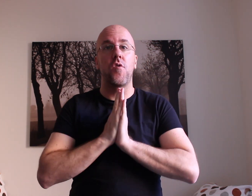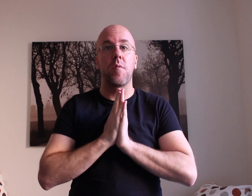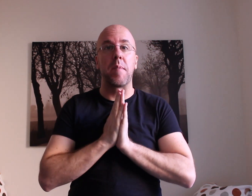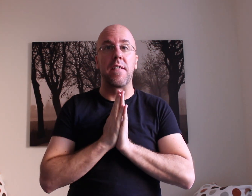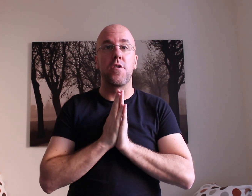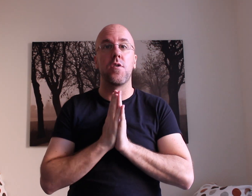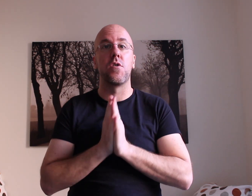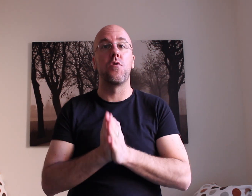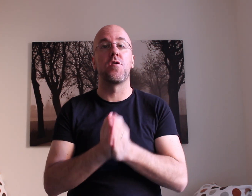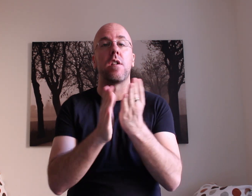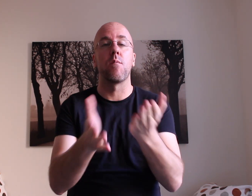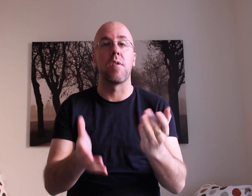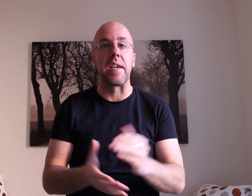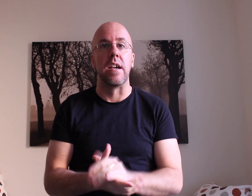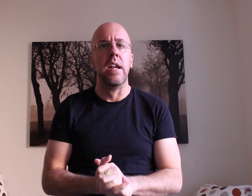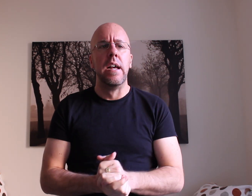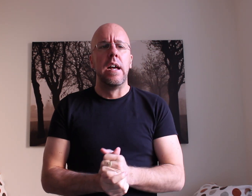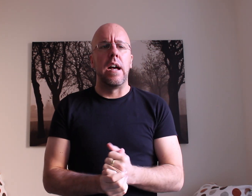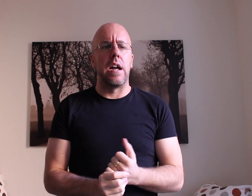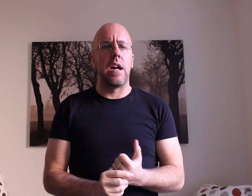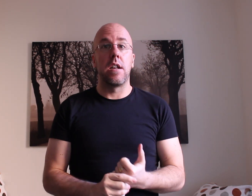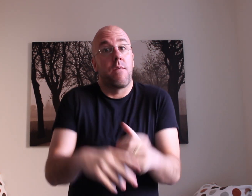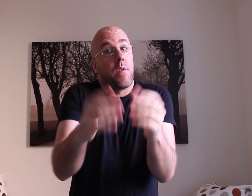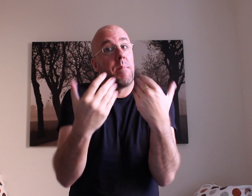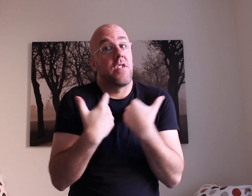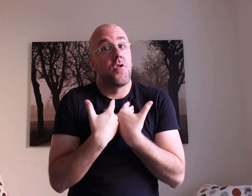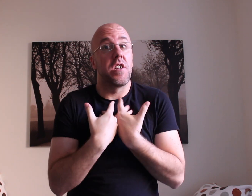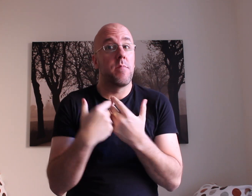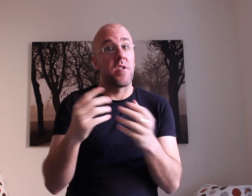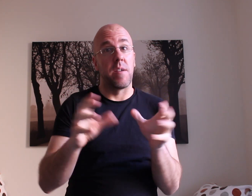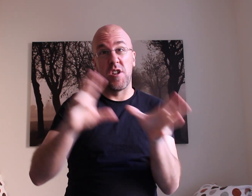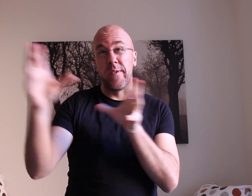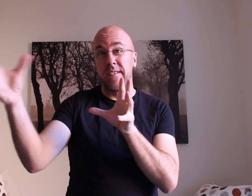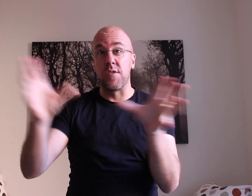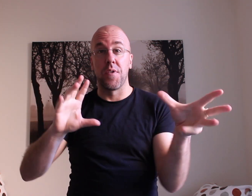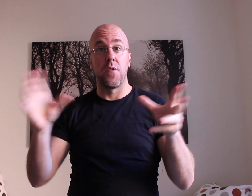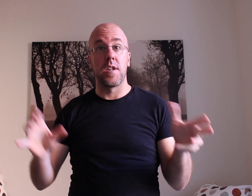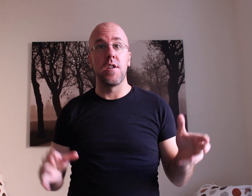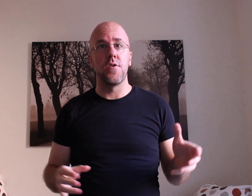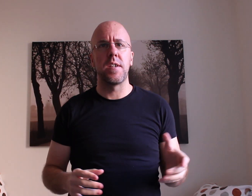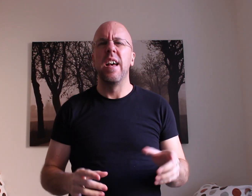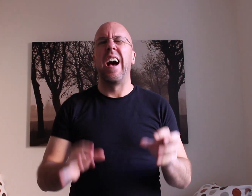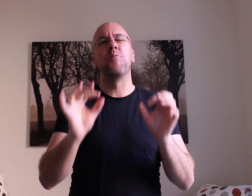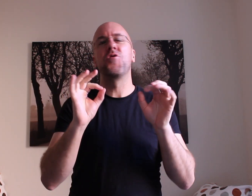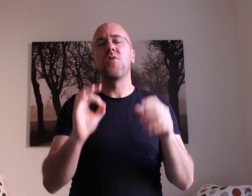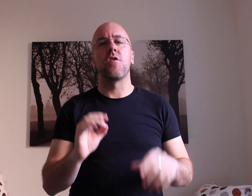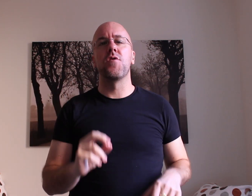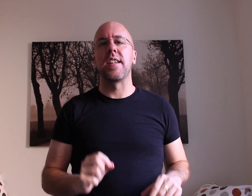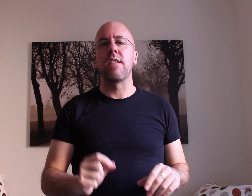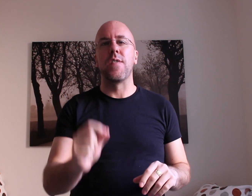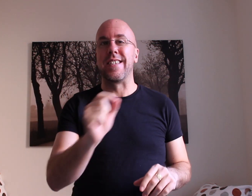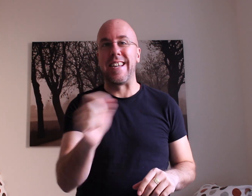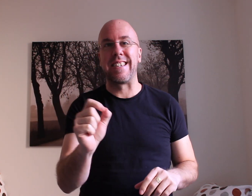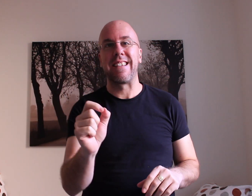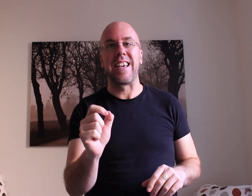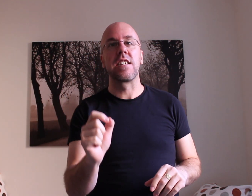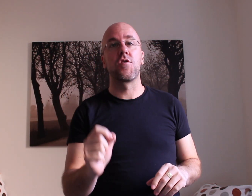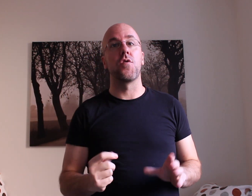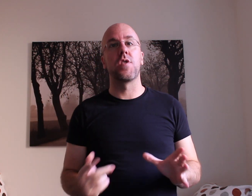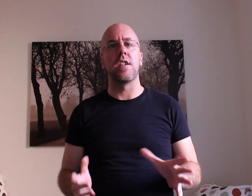showing me, that you're sharing with me. If I'm not your teacher, because I'm sharing this with other teachers, I'm sure that you're sending fantastic things to your